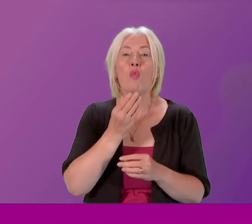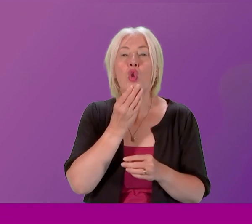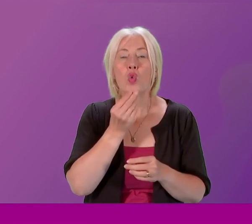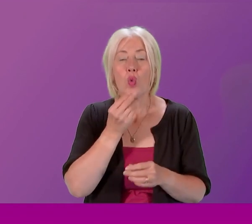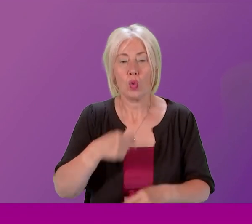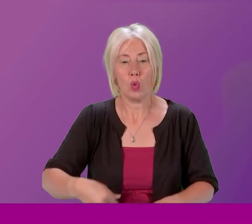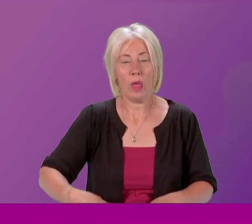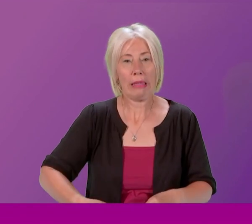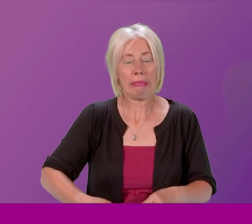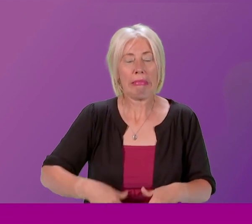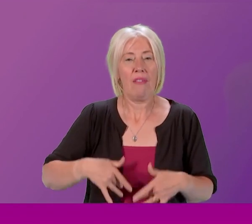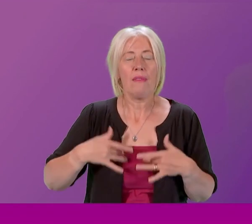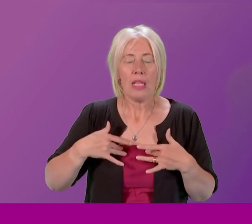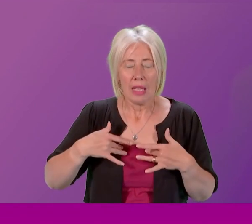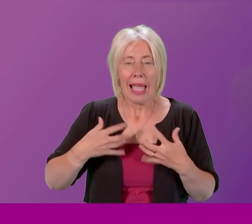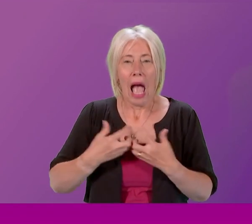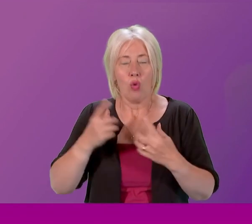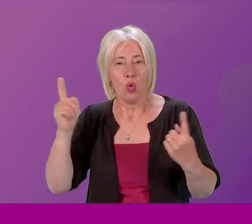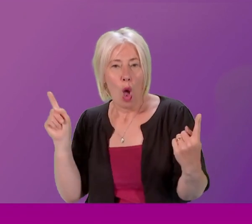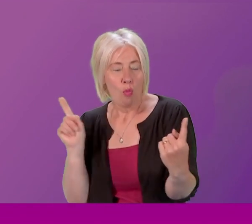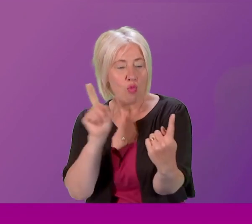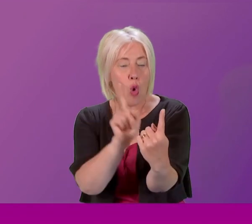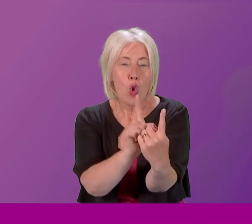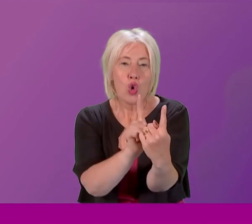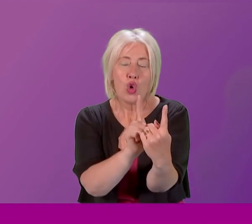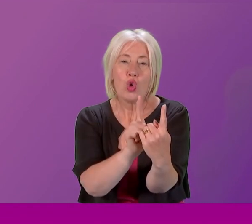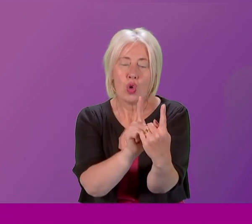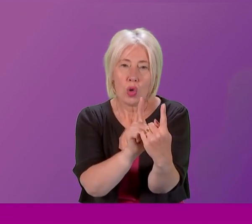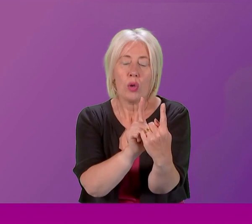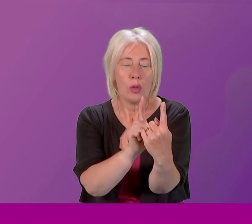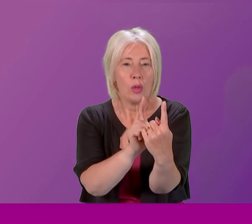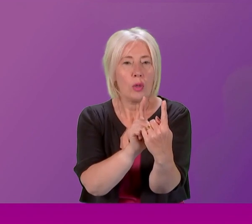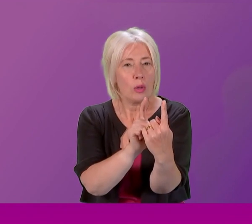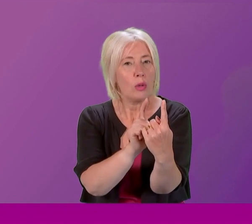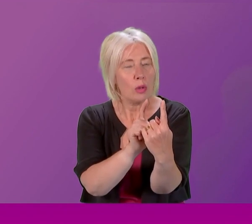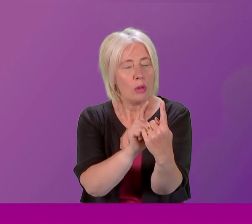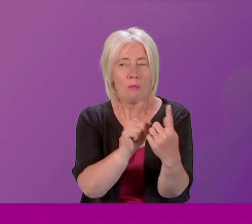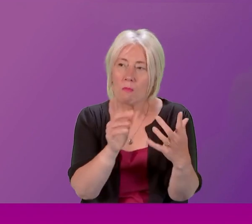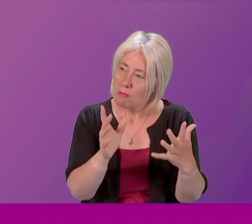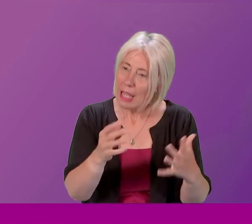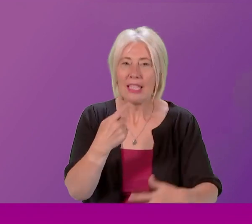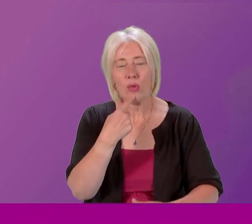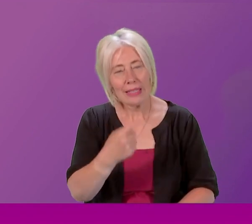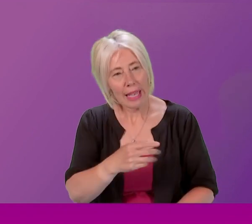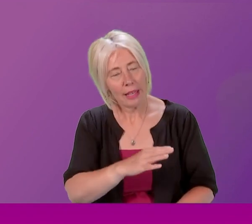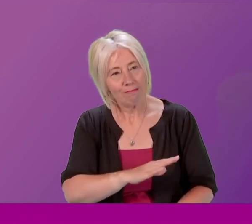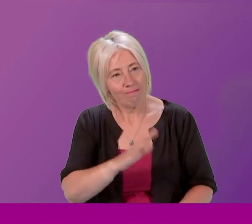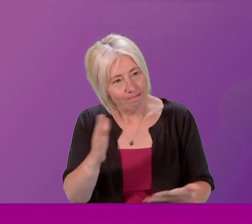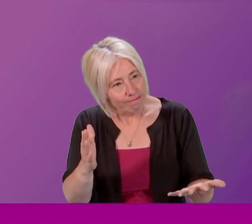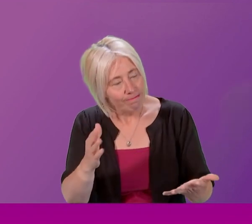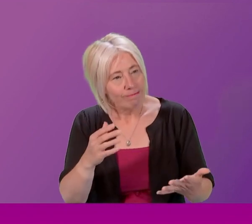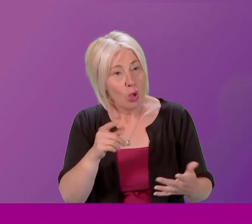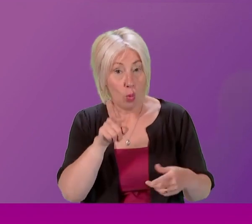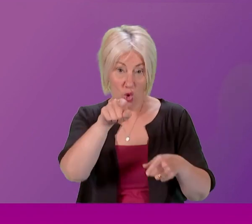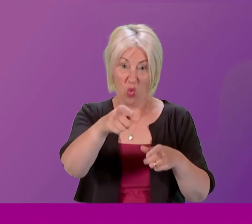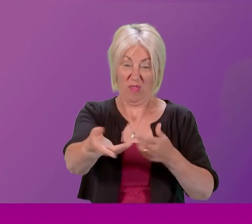that feeling of approaching people, you know, and just saying to them, you know, what you have